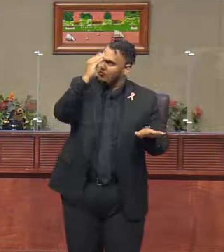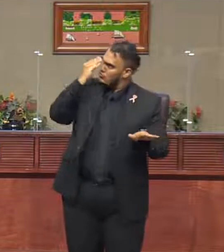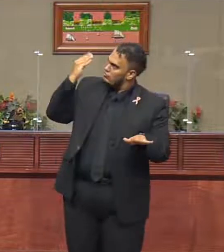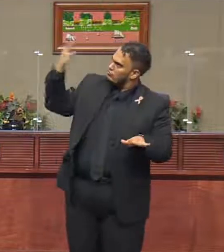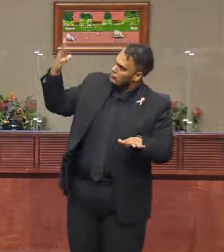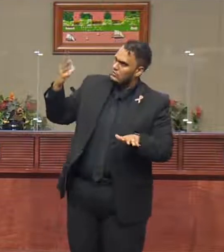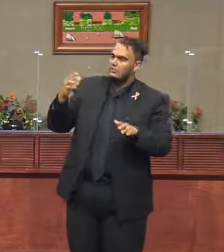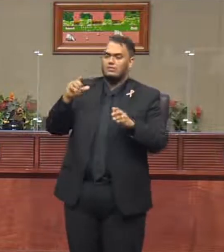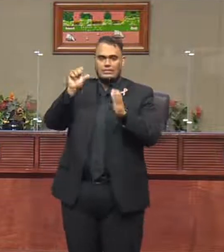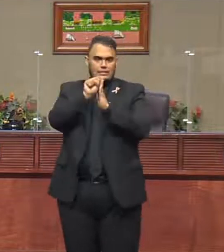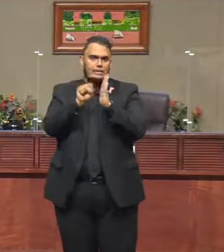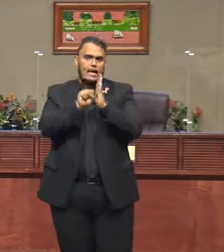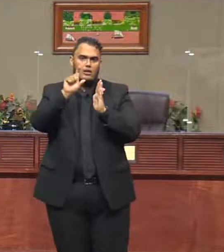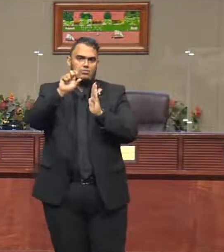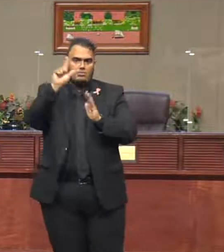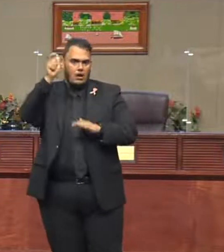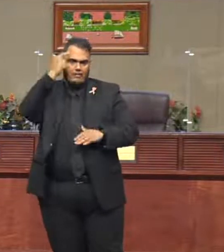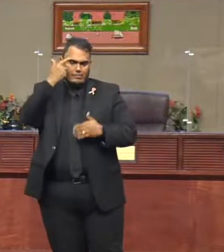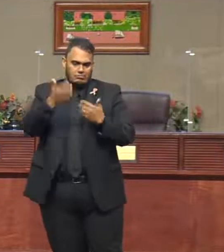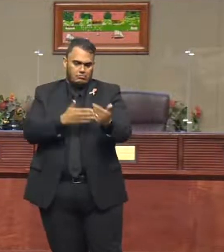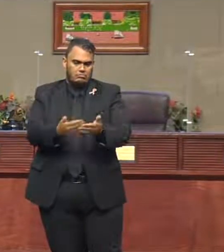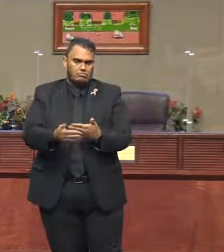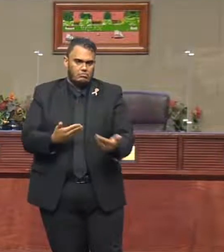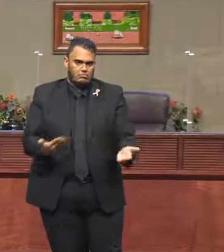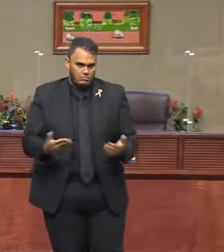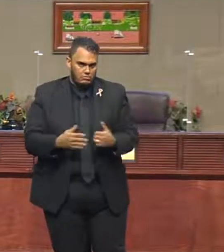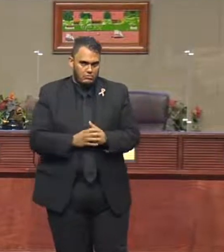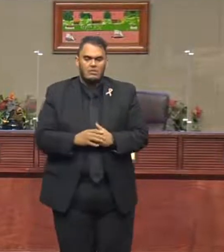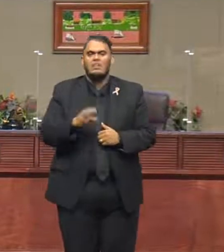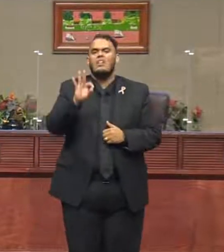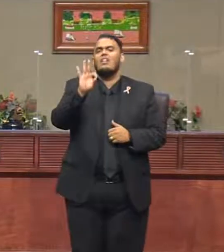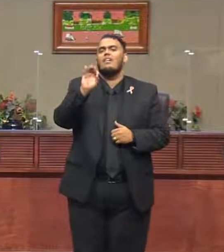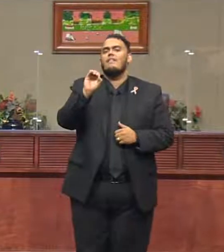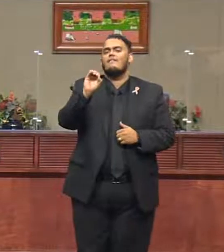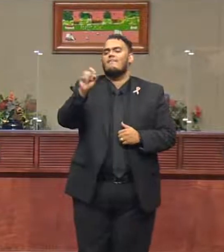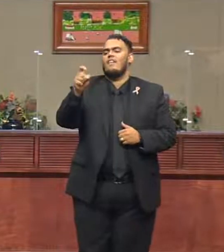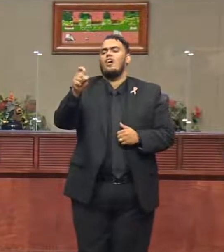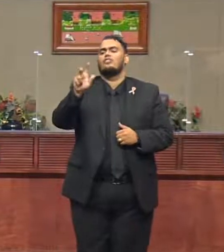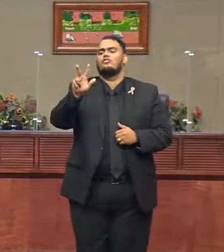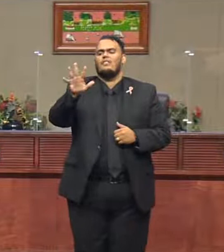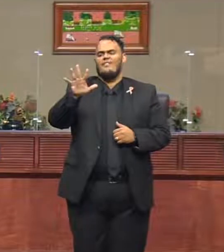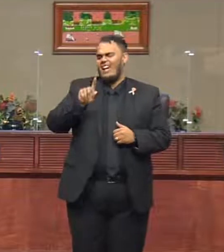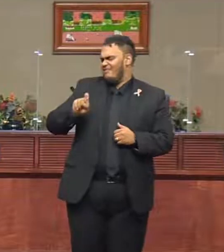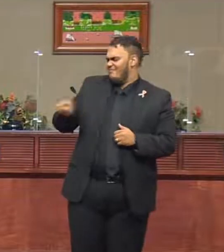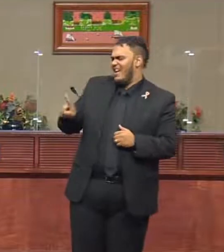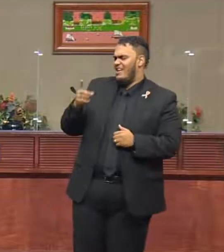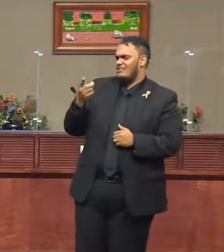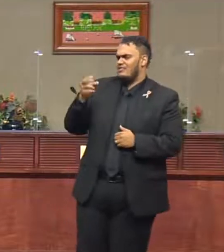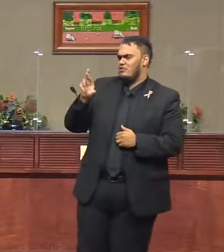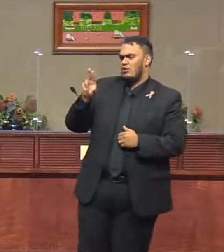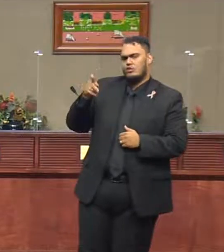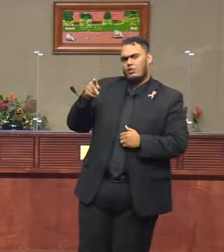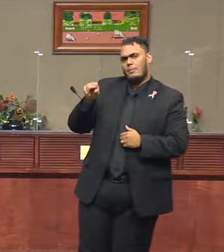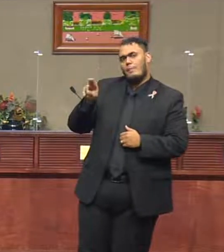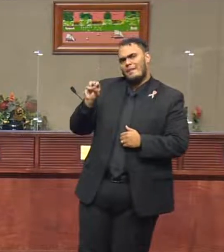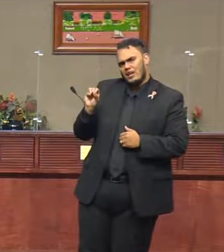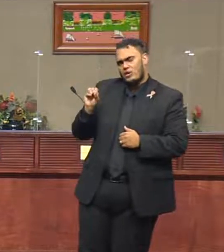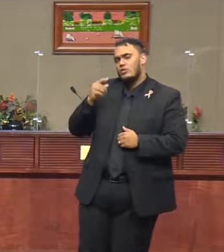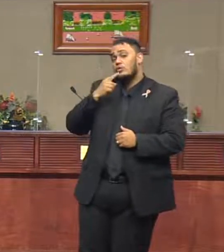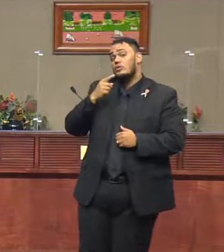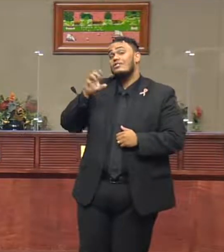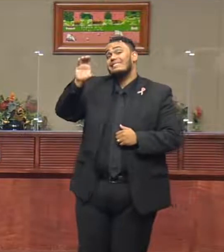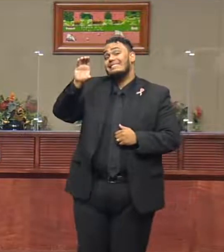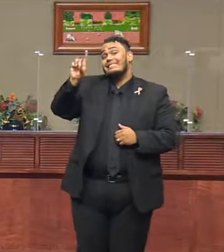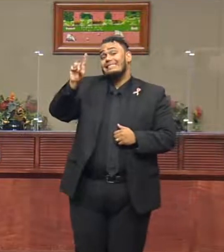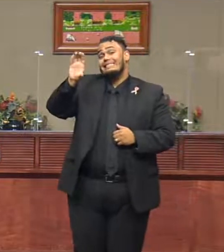Thank you. And this final question comes from Sam Sosa from Fox 35. This is for you, Dr. Pino. She says the CDC says 323 cases